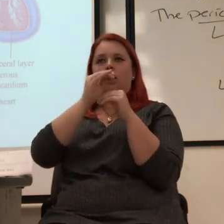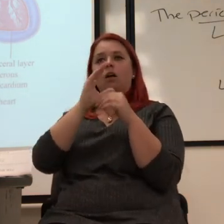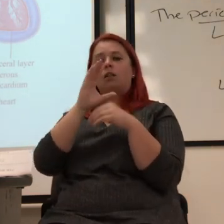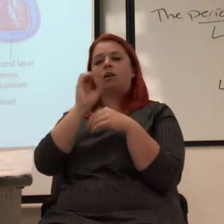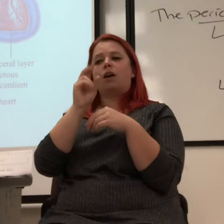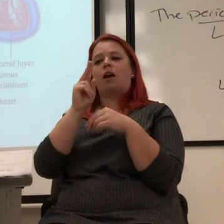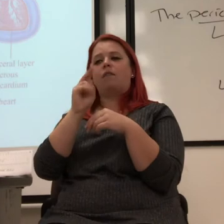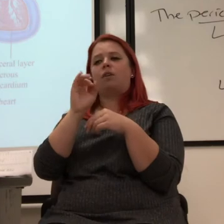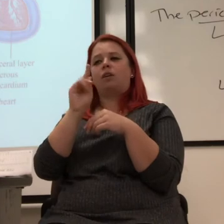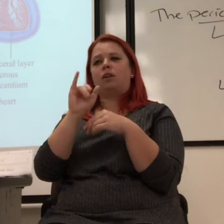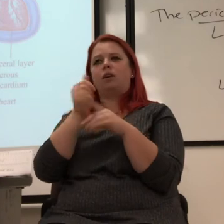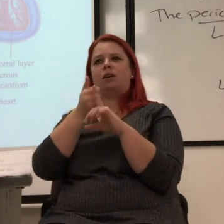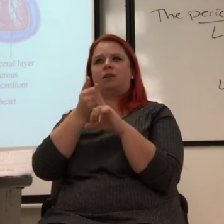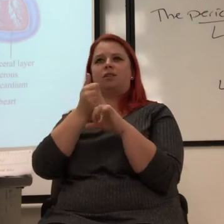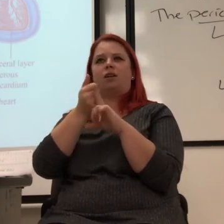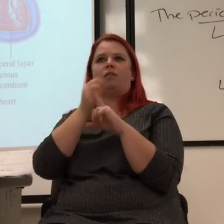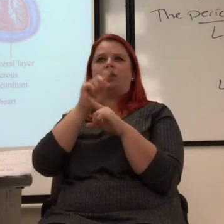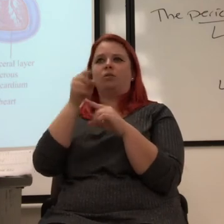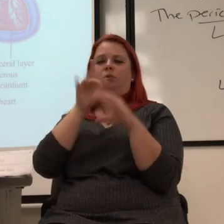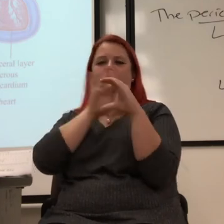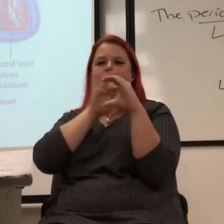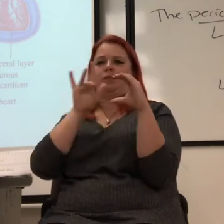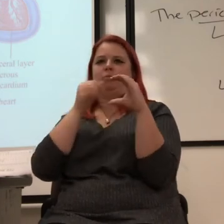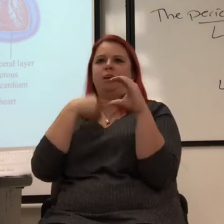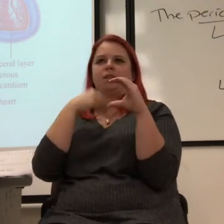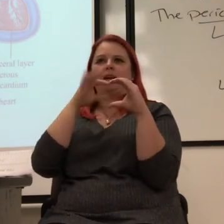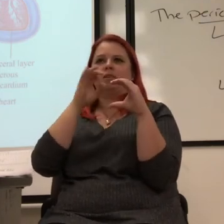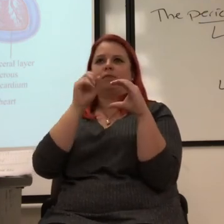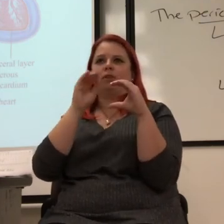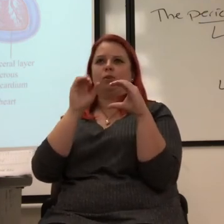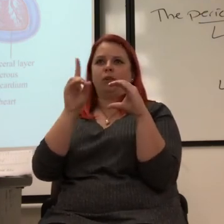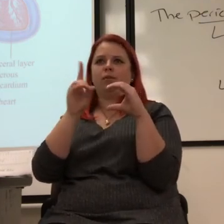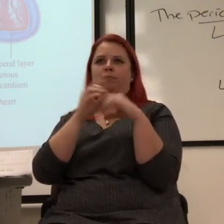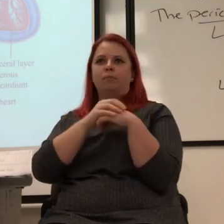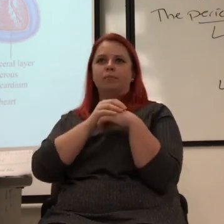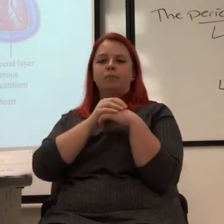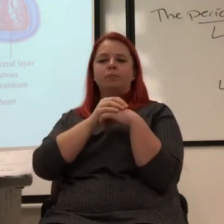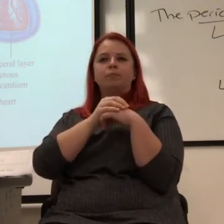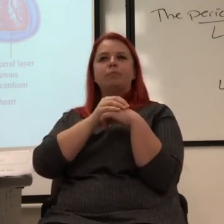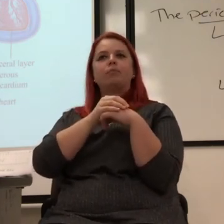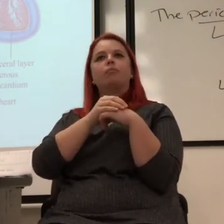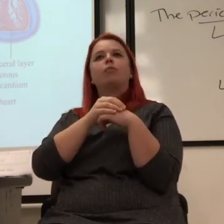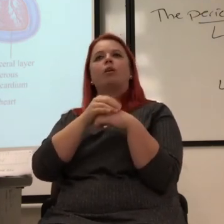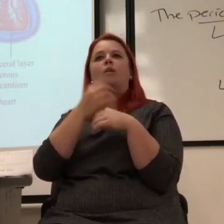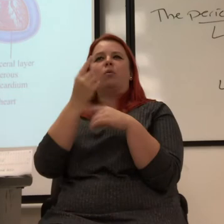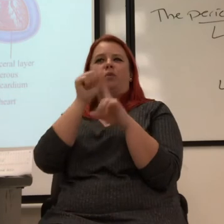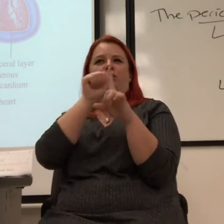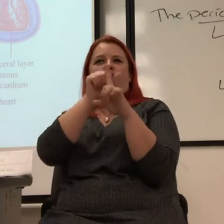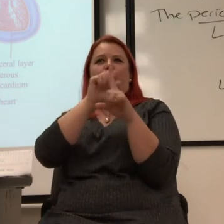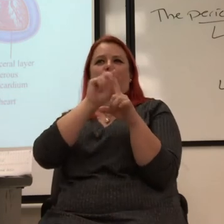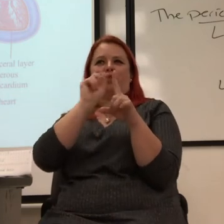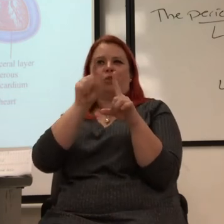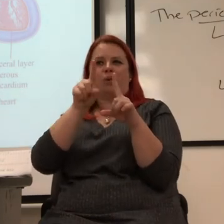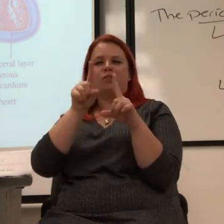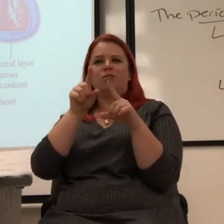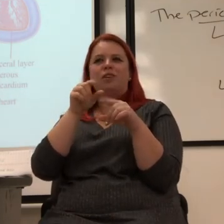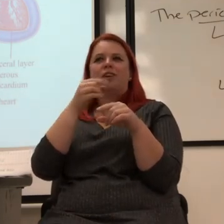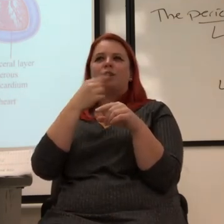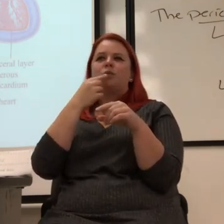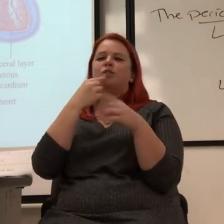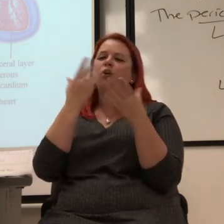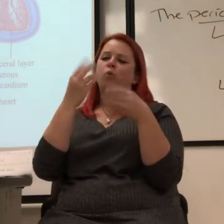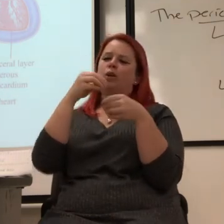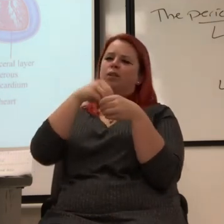fluid-filled space. A lot of trick questions anatomists will play on you is they'll ask, what's contained in the